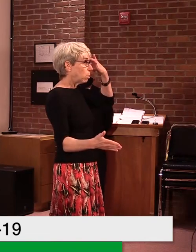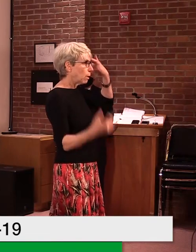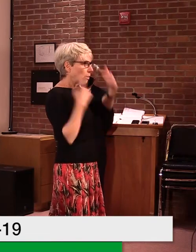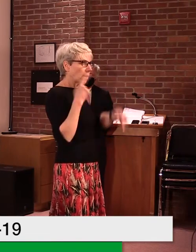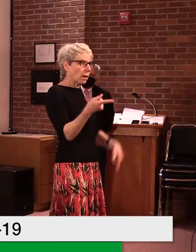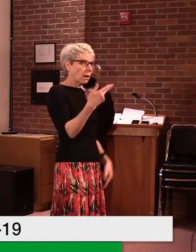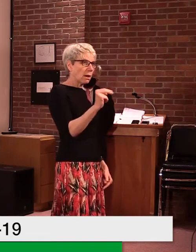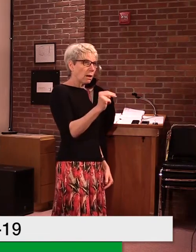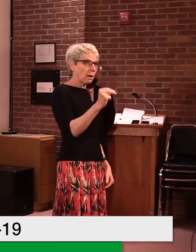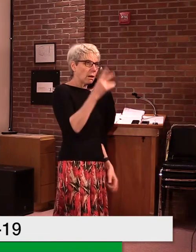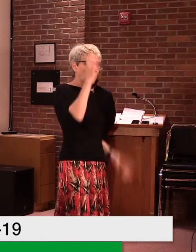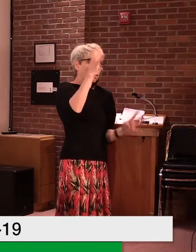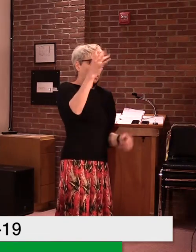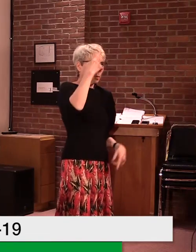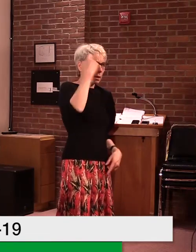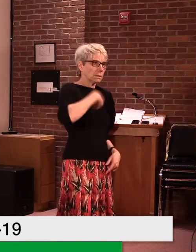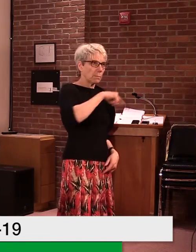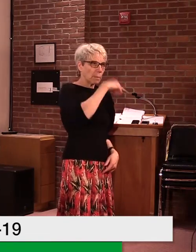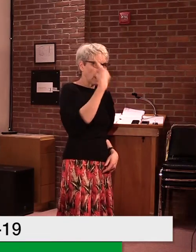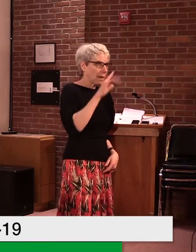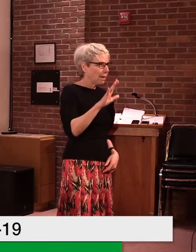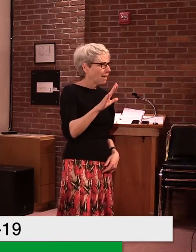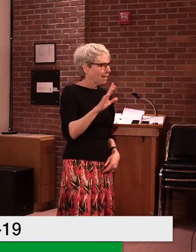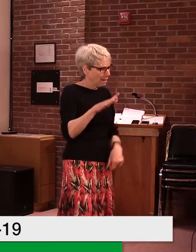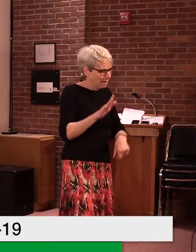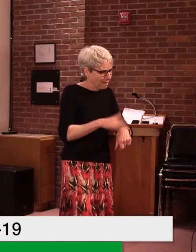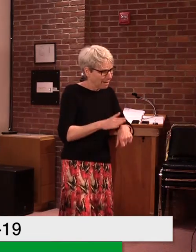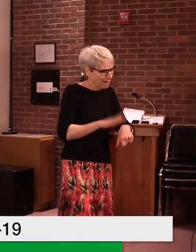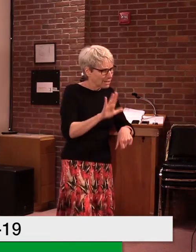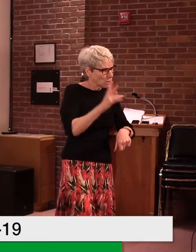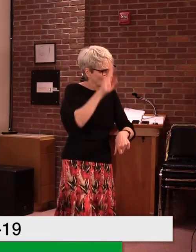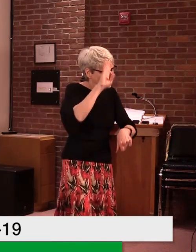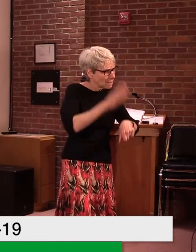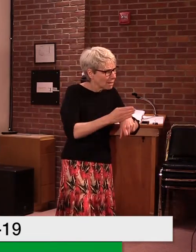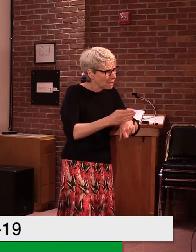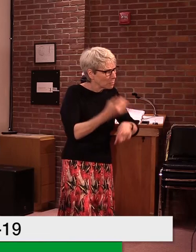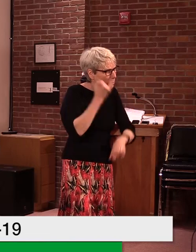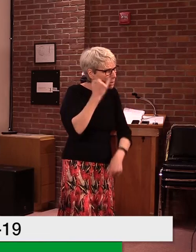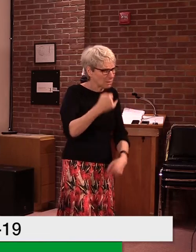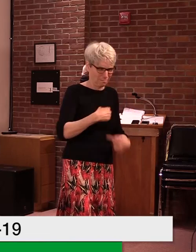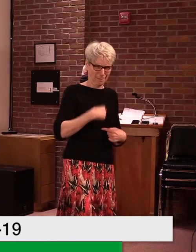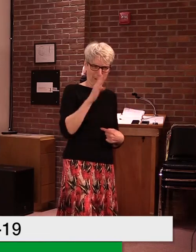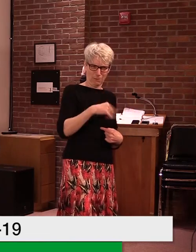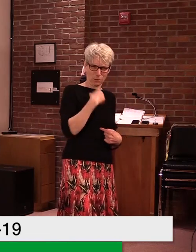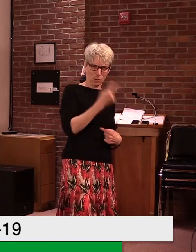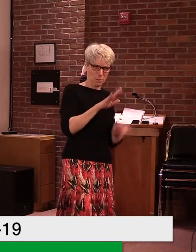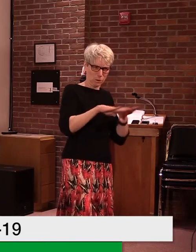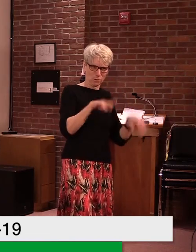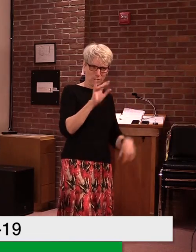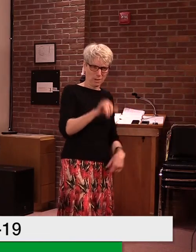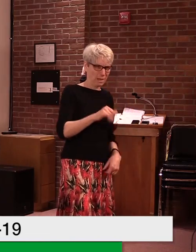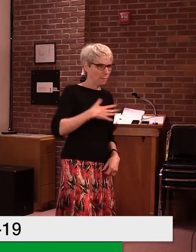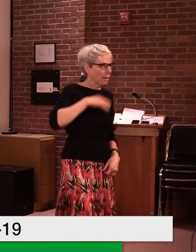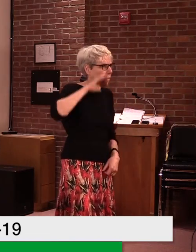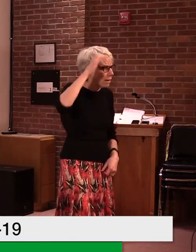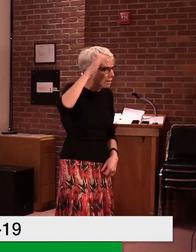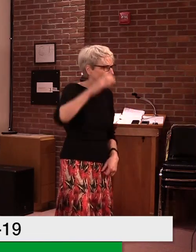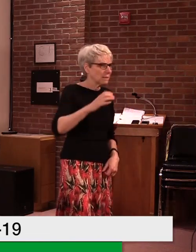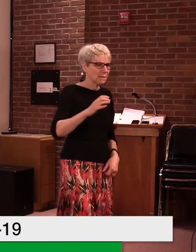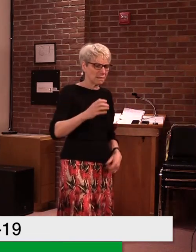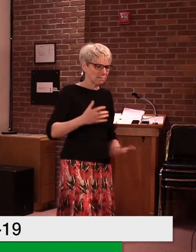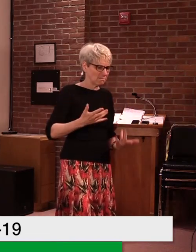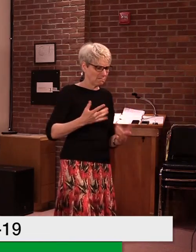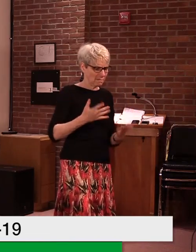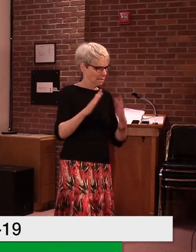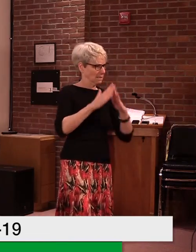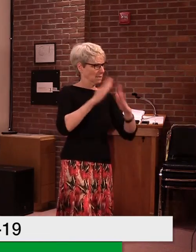It's not something my parents taught me. Wasn't something that I taught my kids and my cousins and so forth that live in the Boston